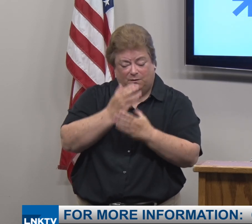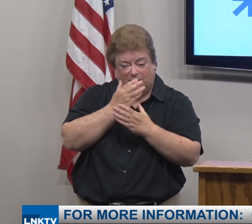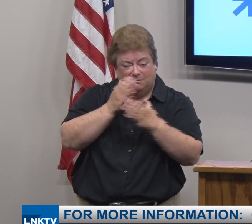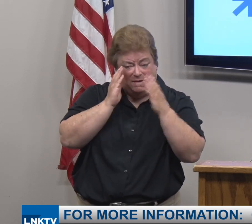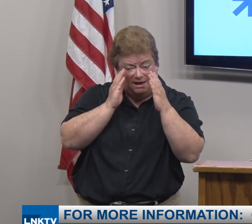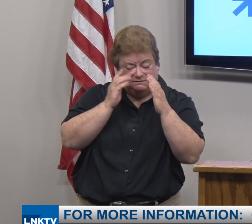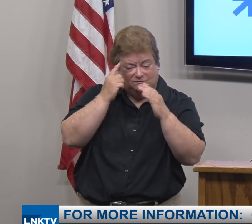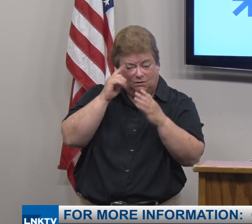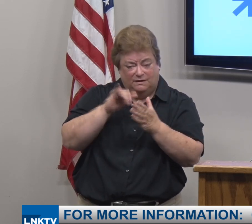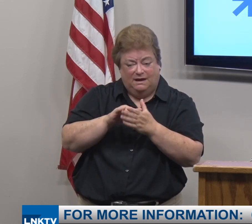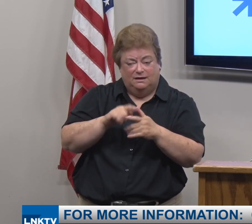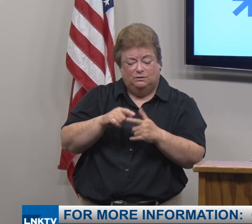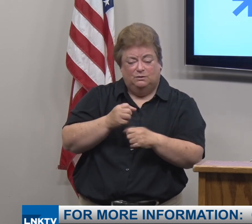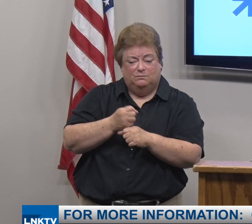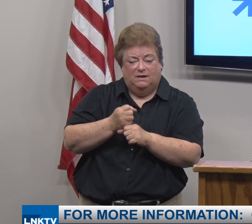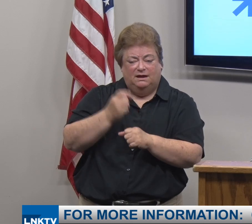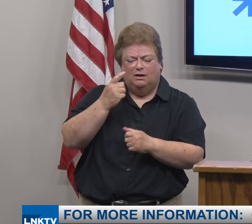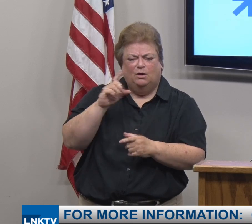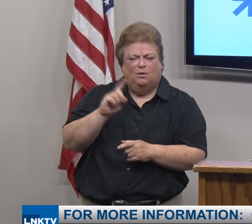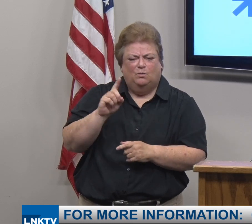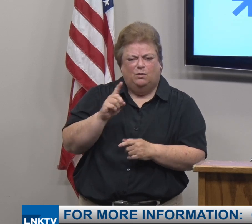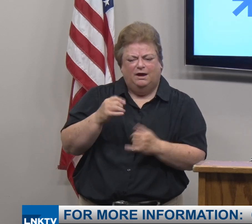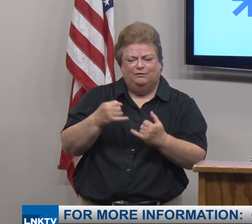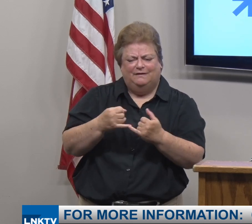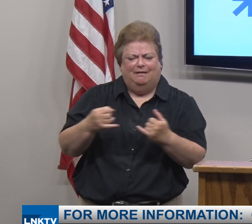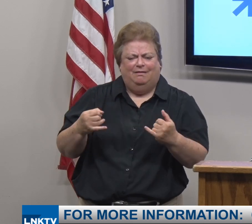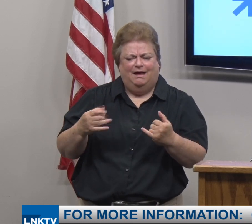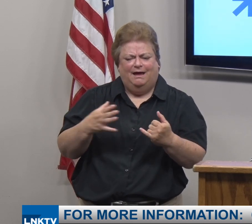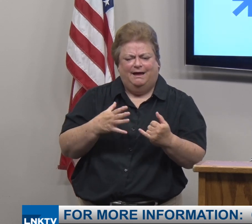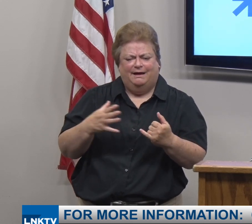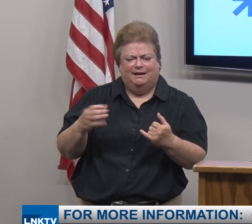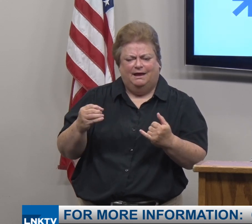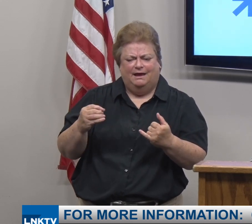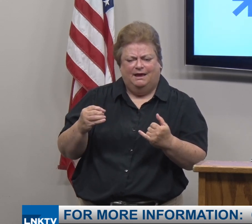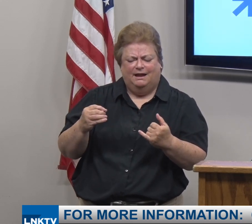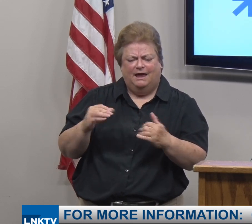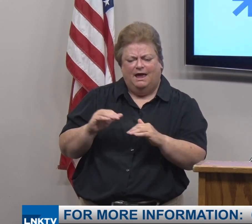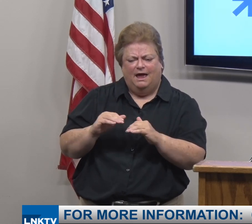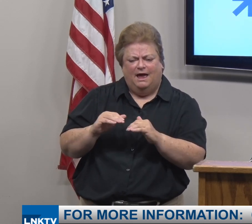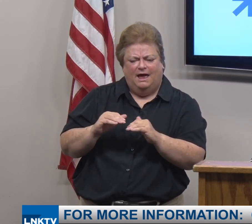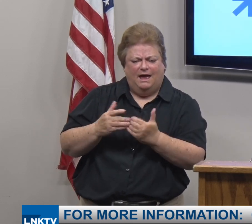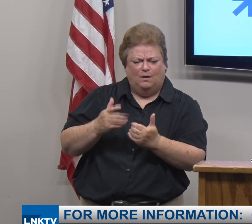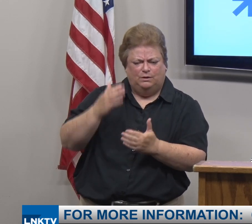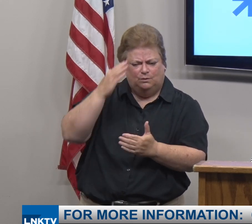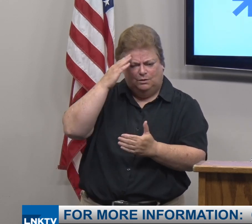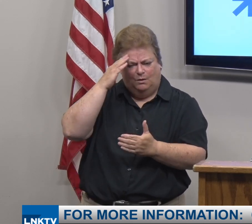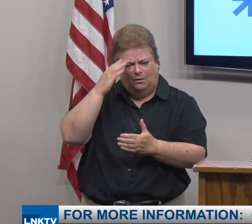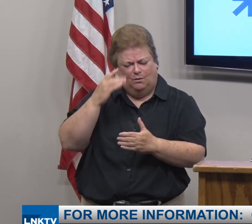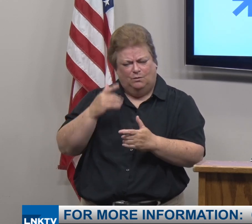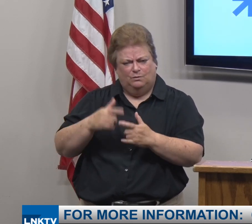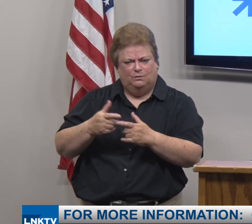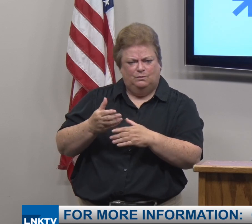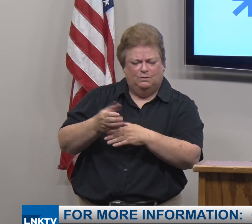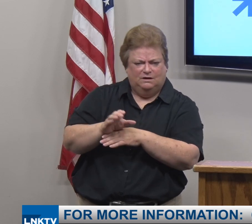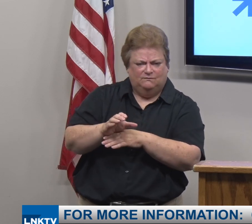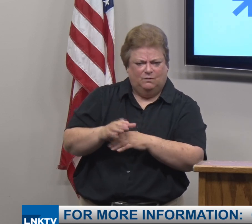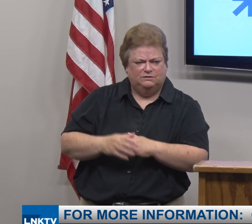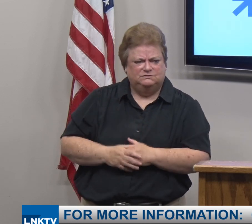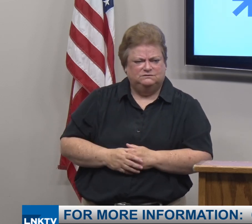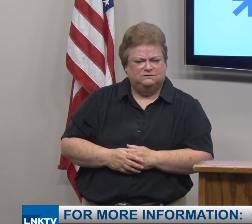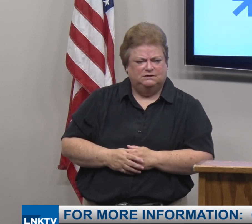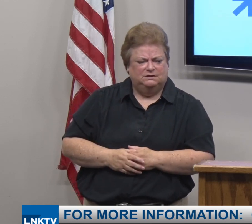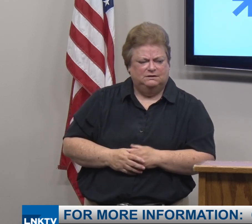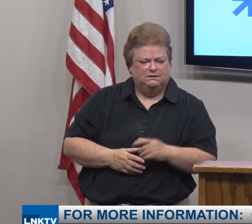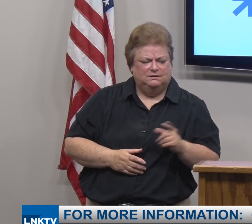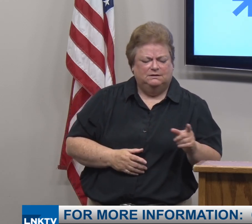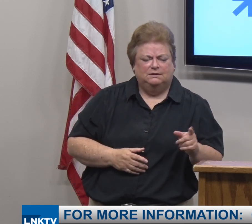sense, or where's the line there in being able to enforce what you're sort of asking of other businesses? Well, I